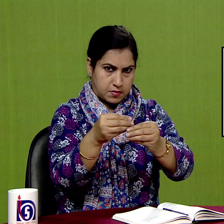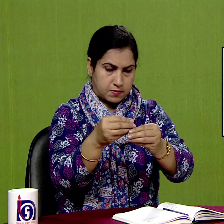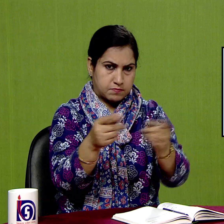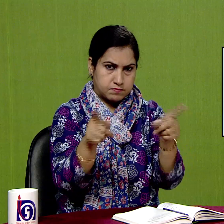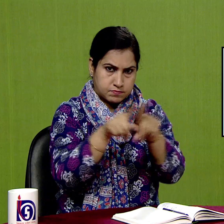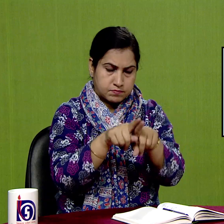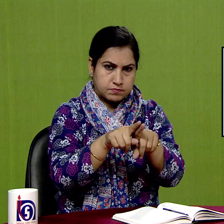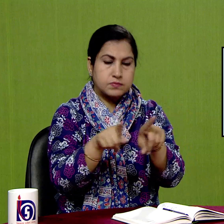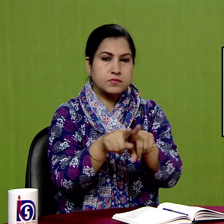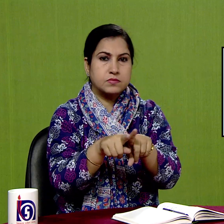tin